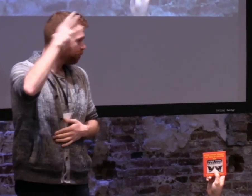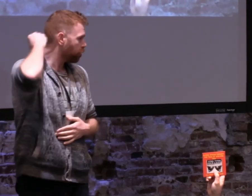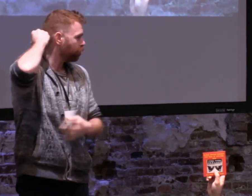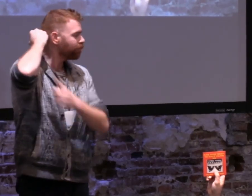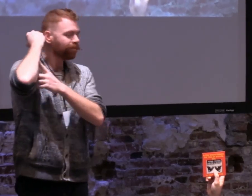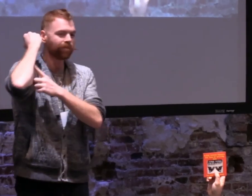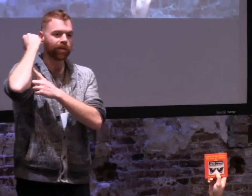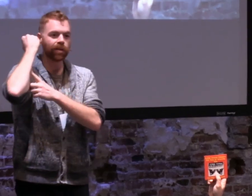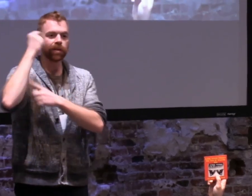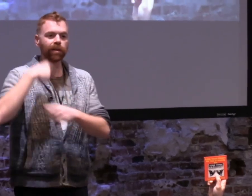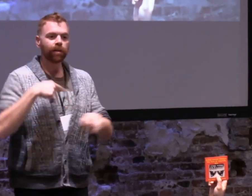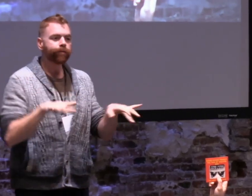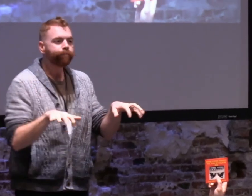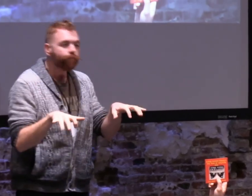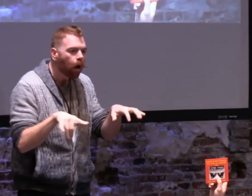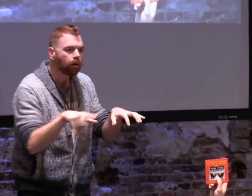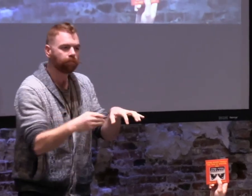was the work of Peter Cook.